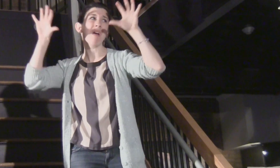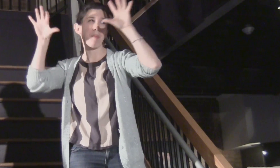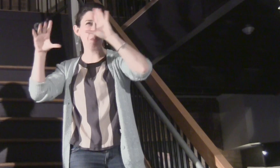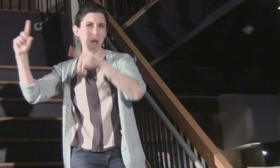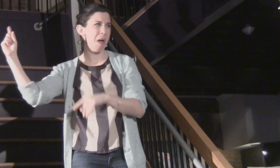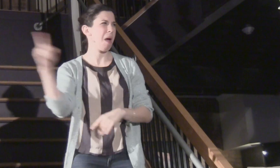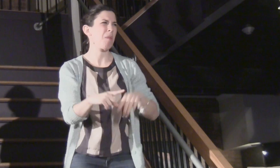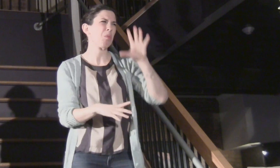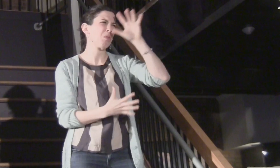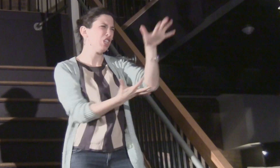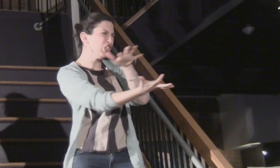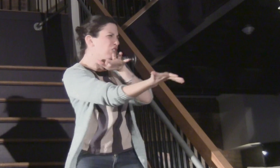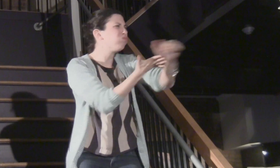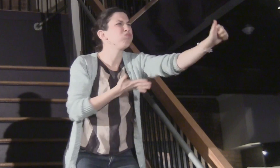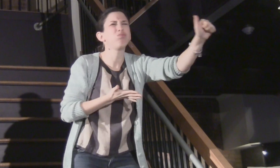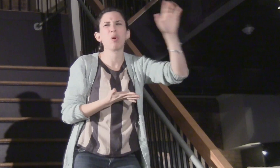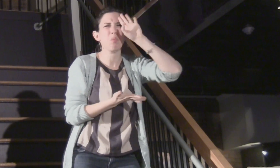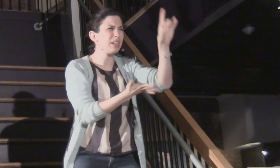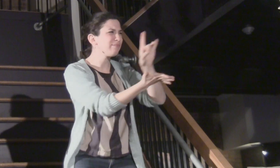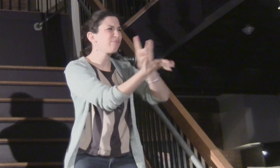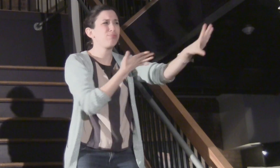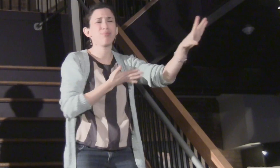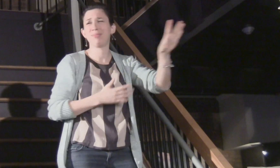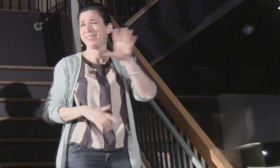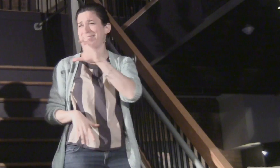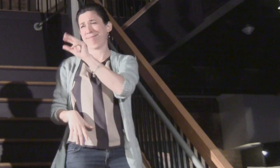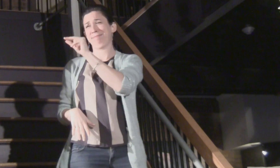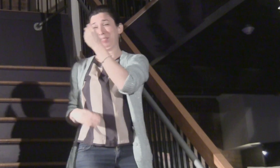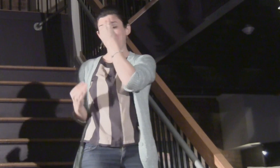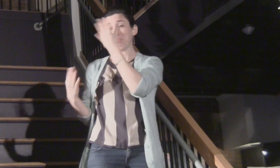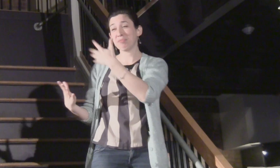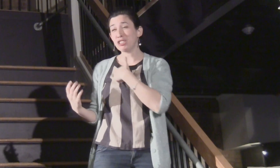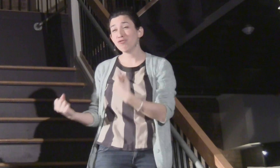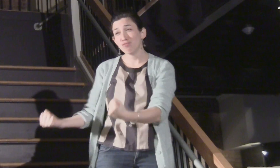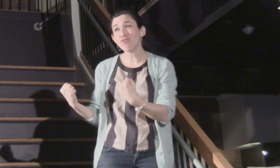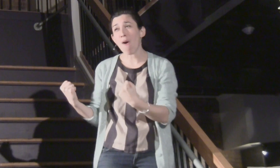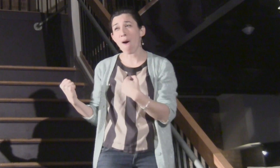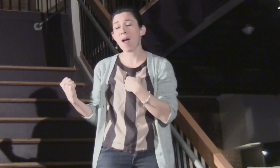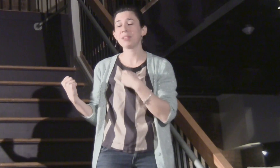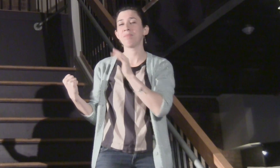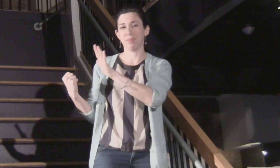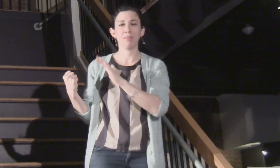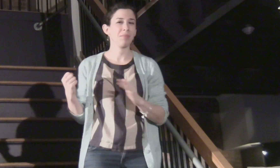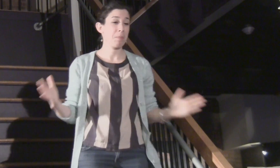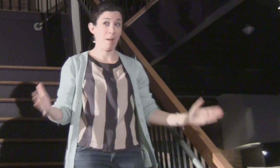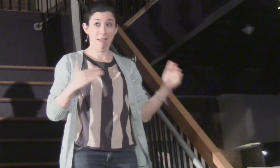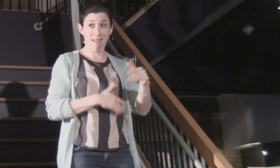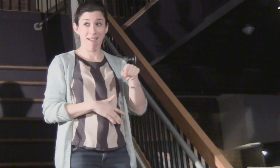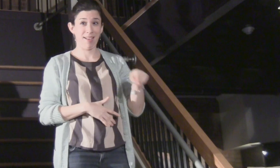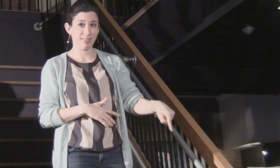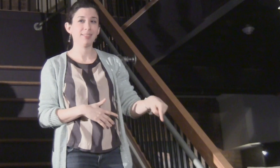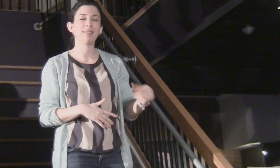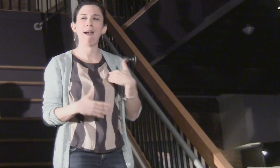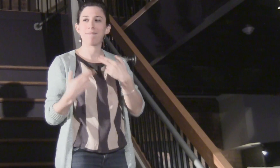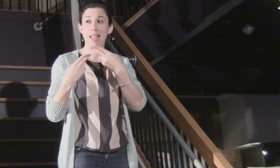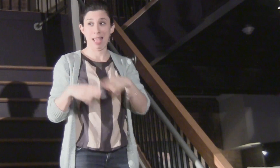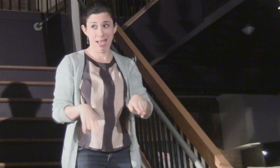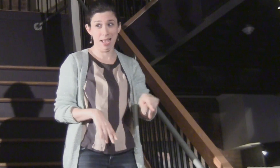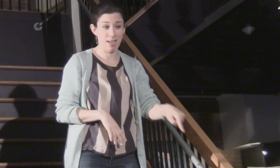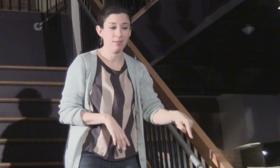you go, many goblins will come and ruin it. He said, no, let me tell you, I'm very strong. And in his